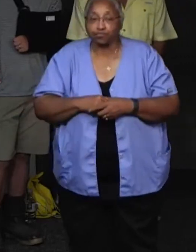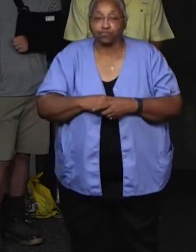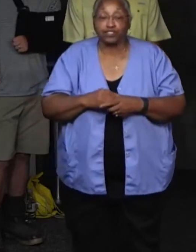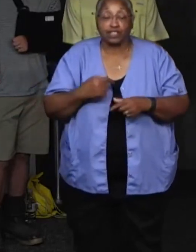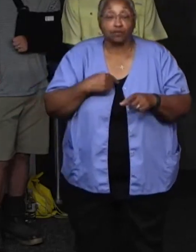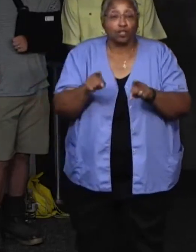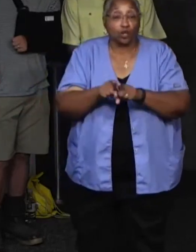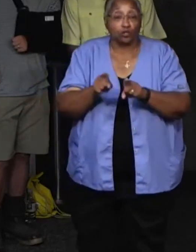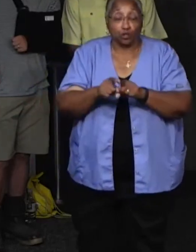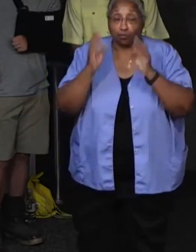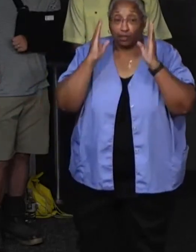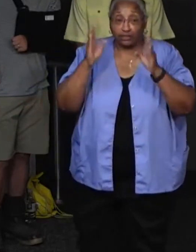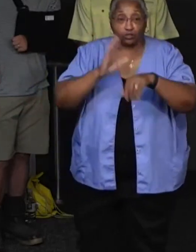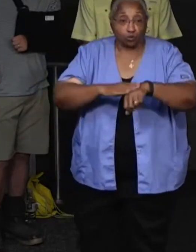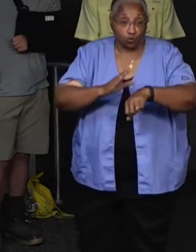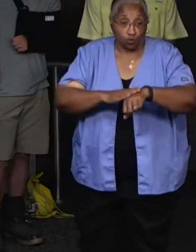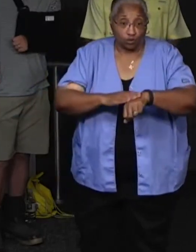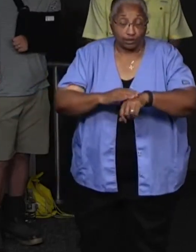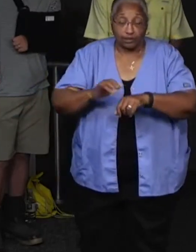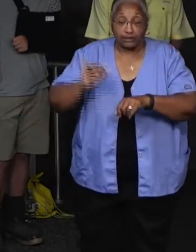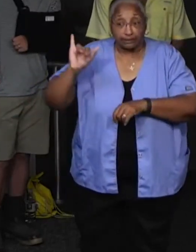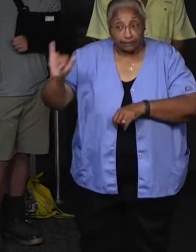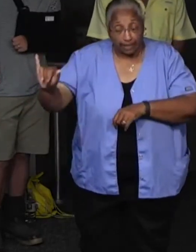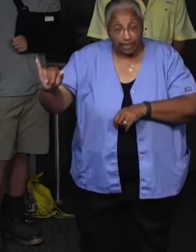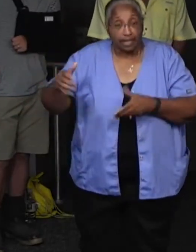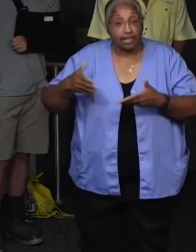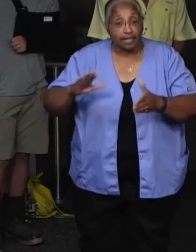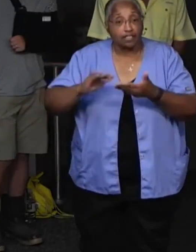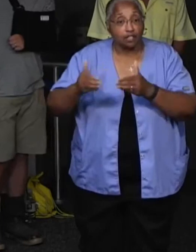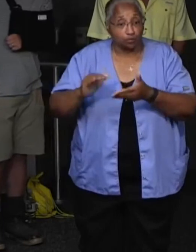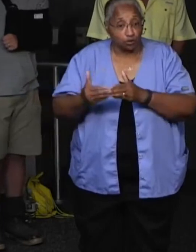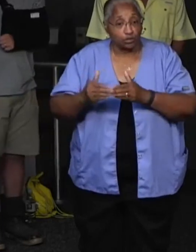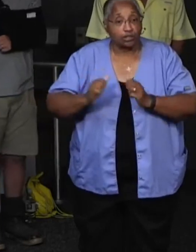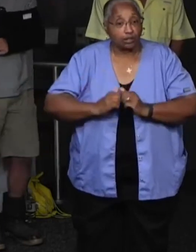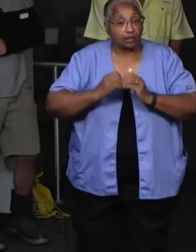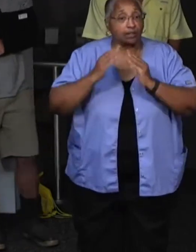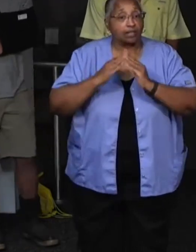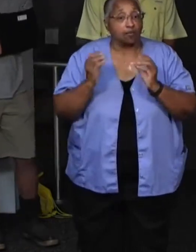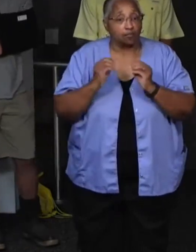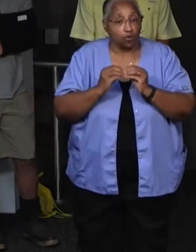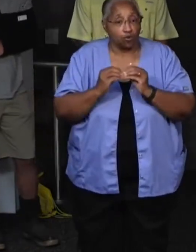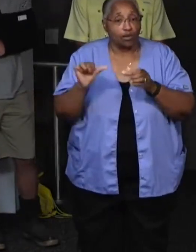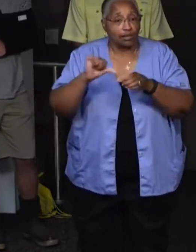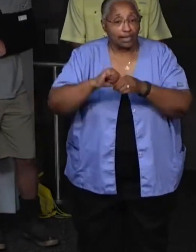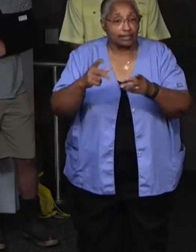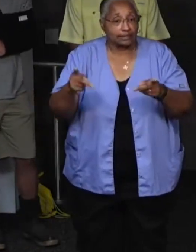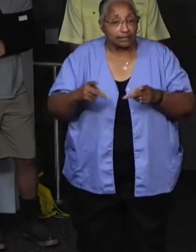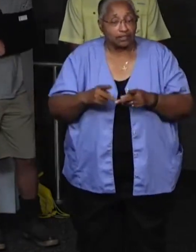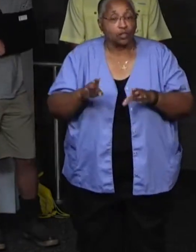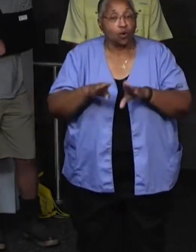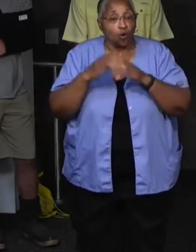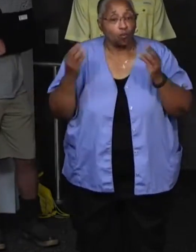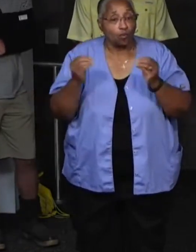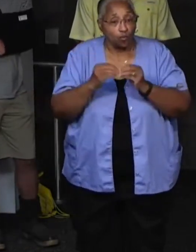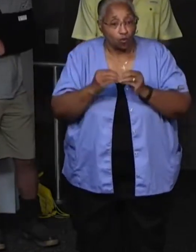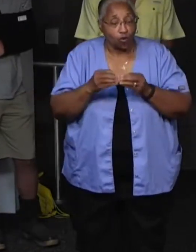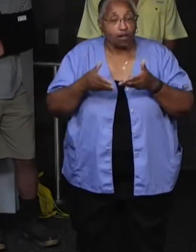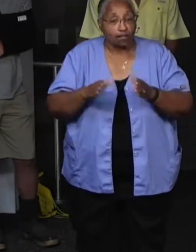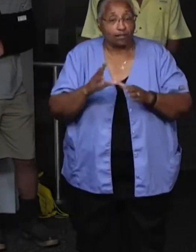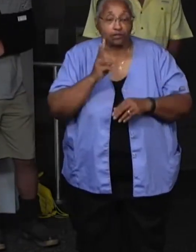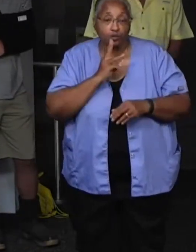the warnings, stay back, let the community come back a little bit more, let the gas stations open up, let the water